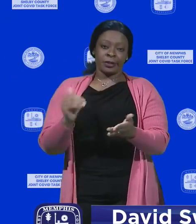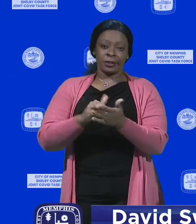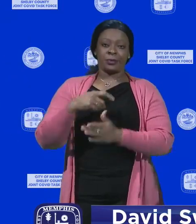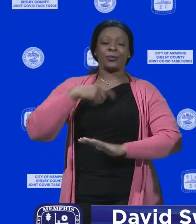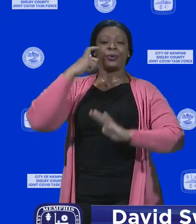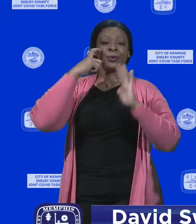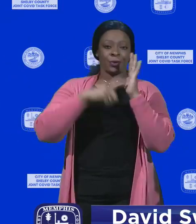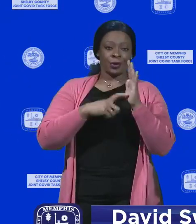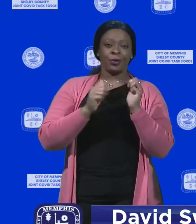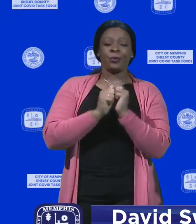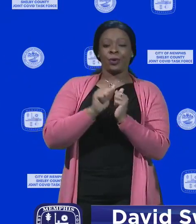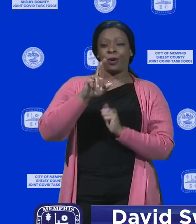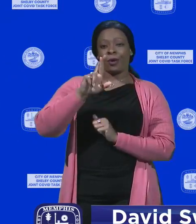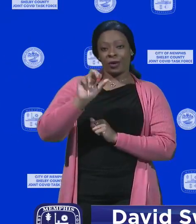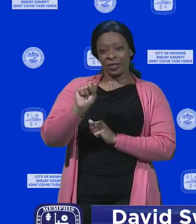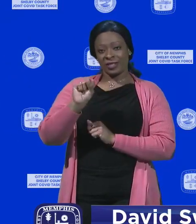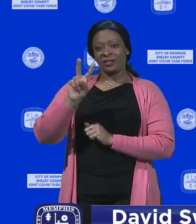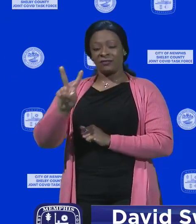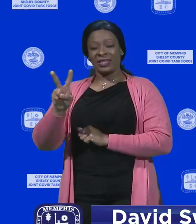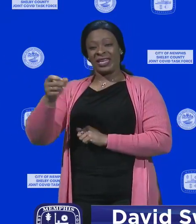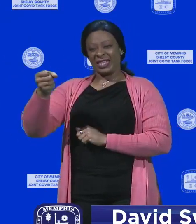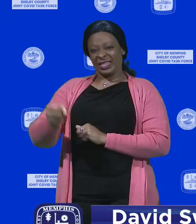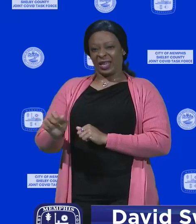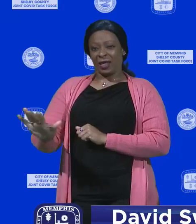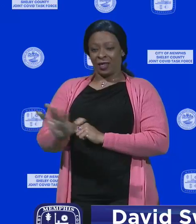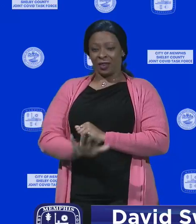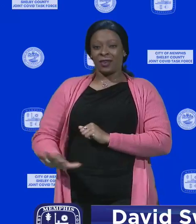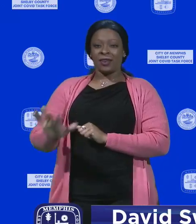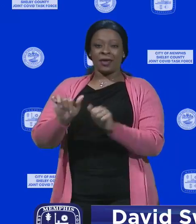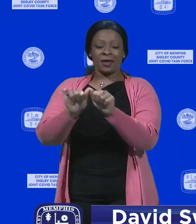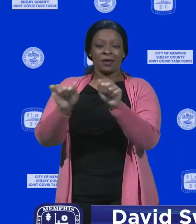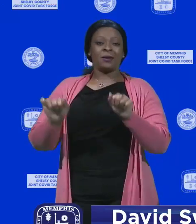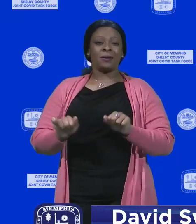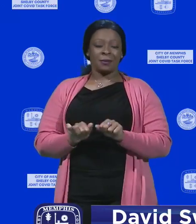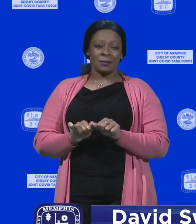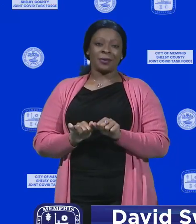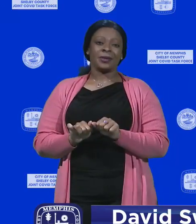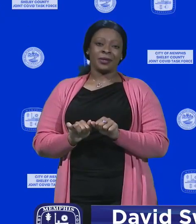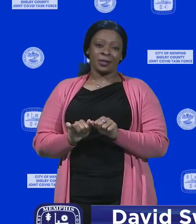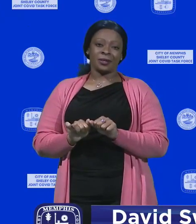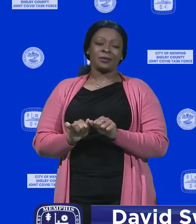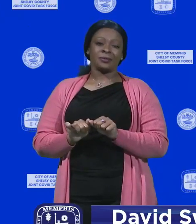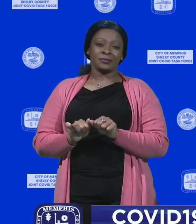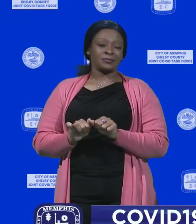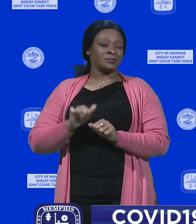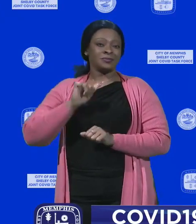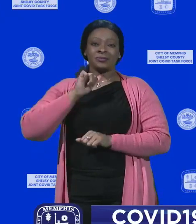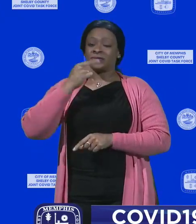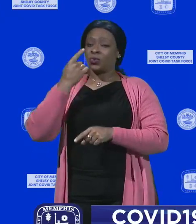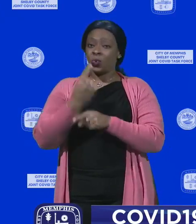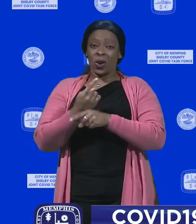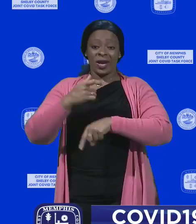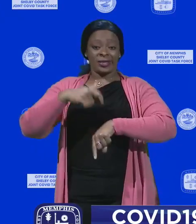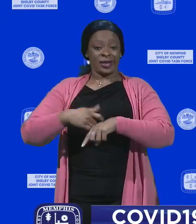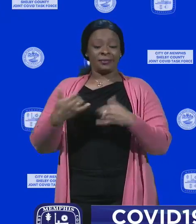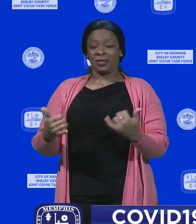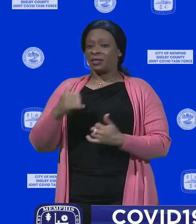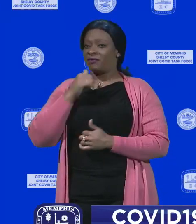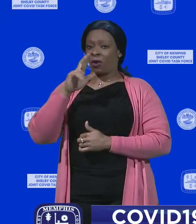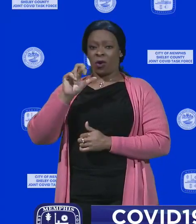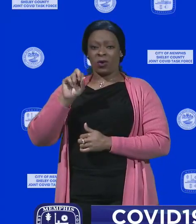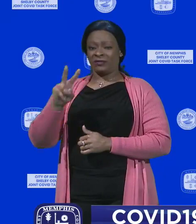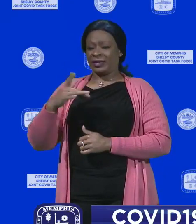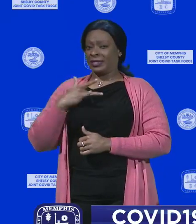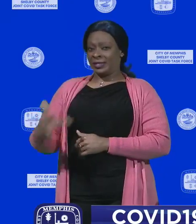that right now with RSV, particularly in the South. And it's not the right time of year for RSV. I mean,